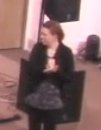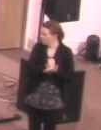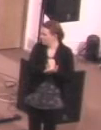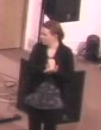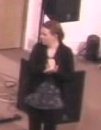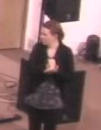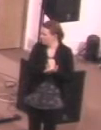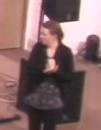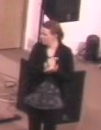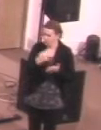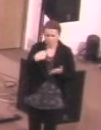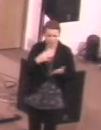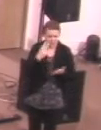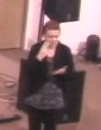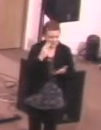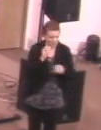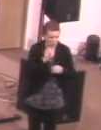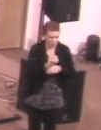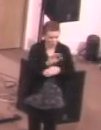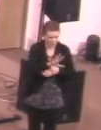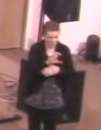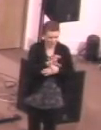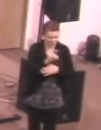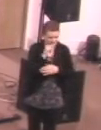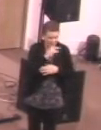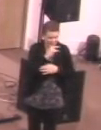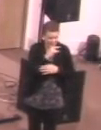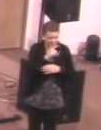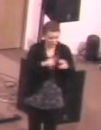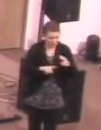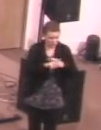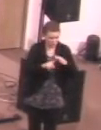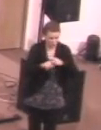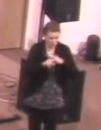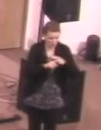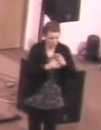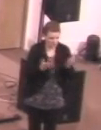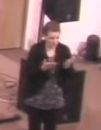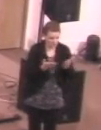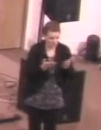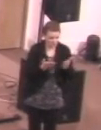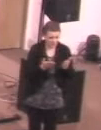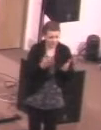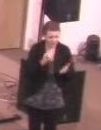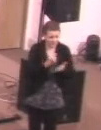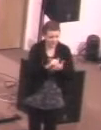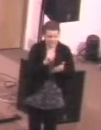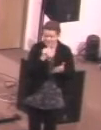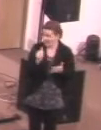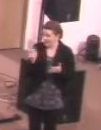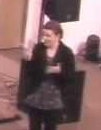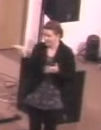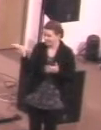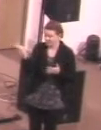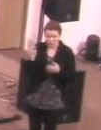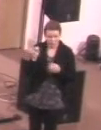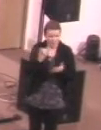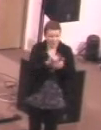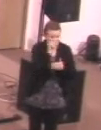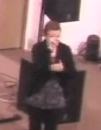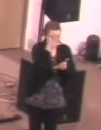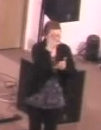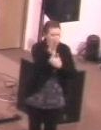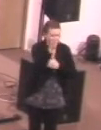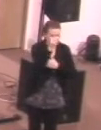Seen over 500 kids come through since we moved into this building. And Marshall and I, that's not us, that's God. And that's